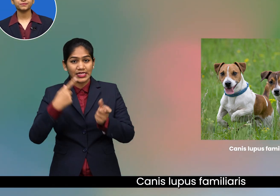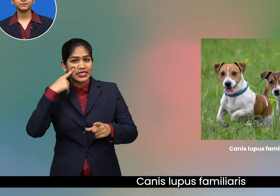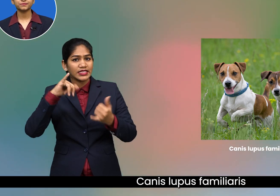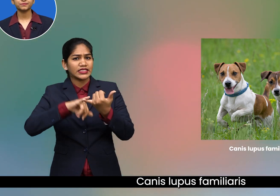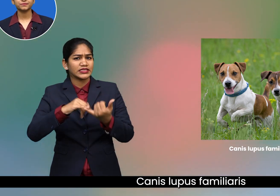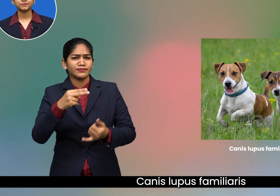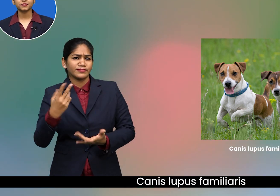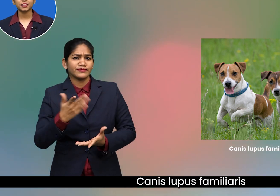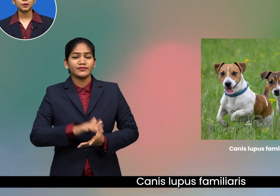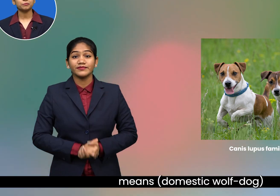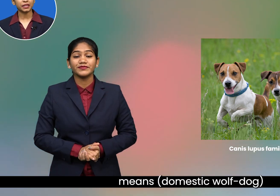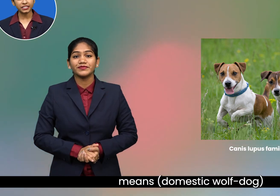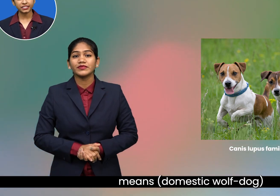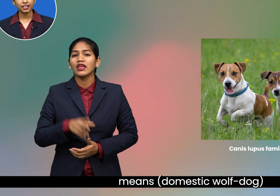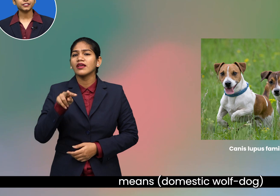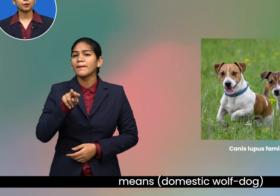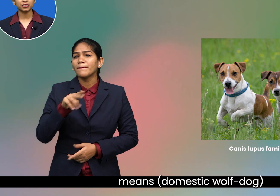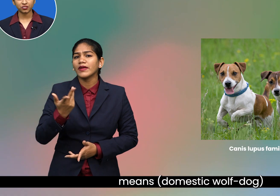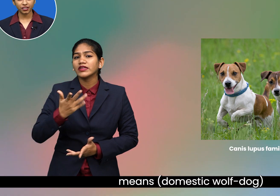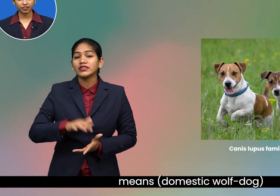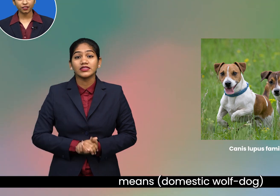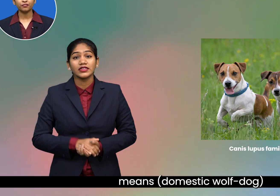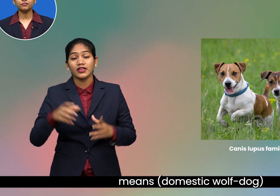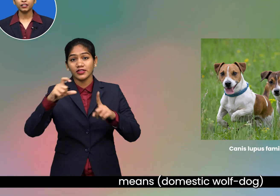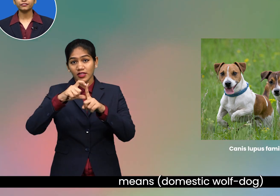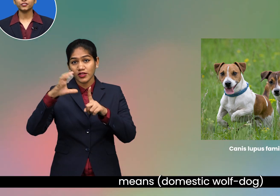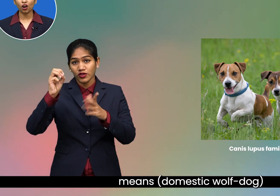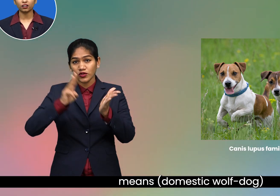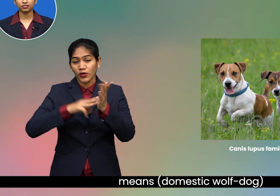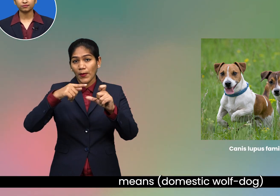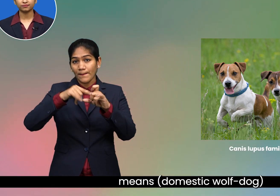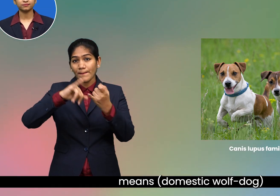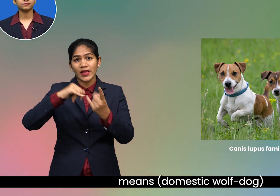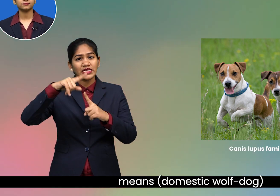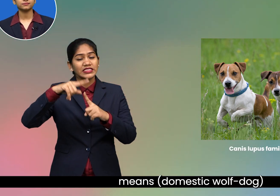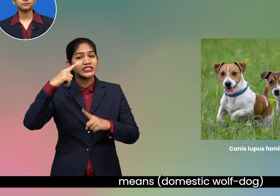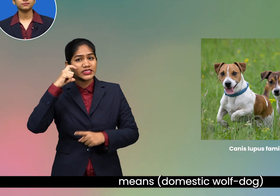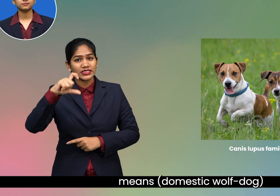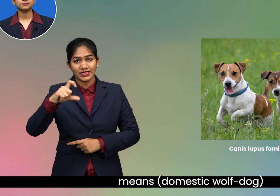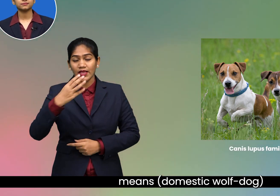means domestic wolf dog.